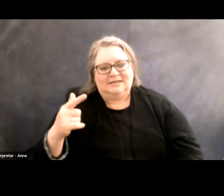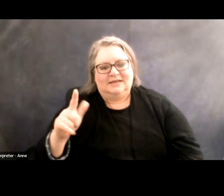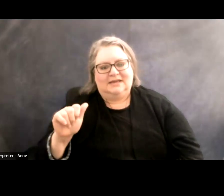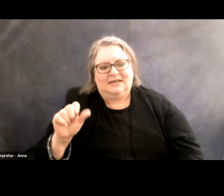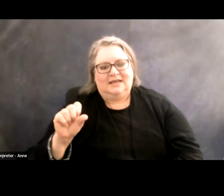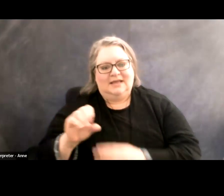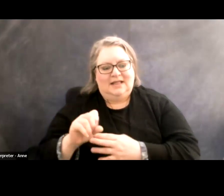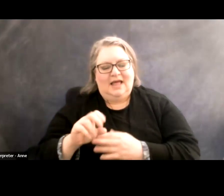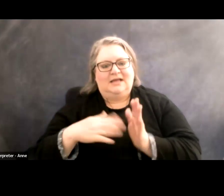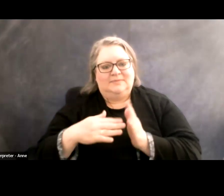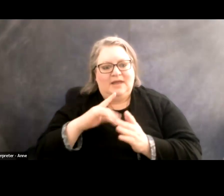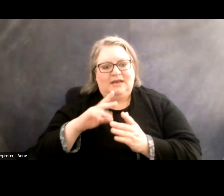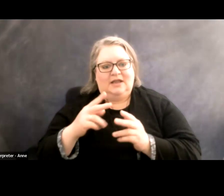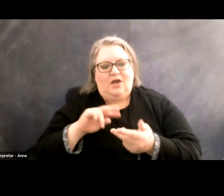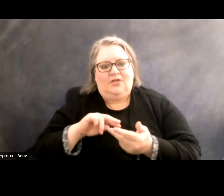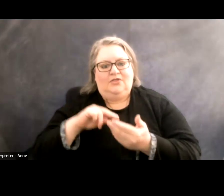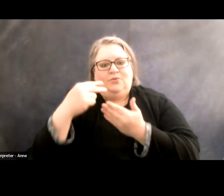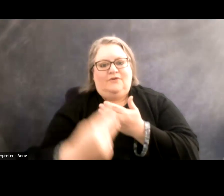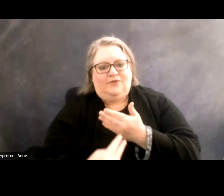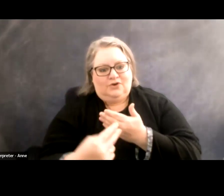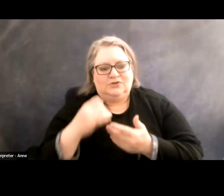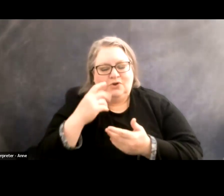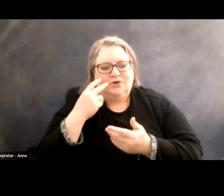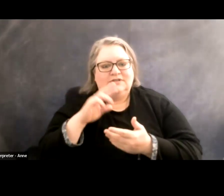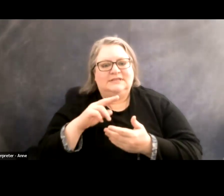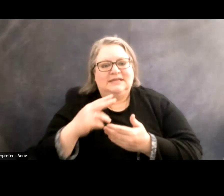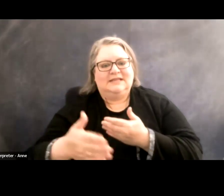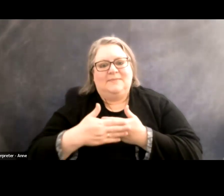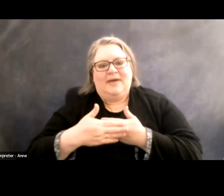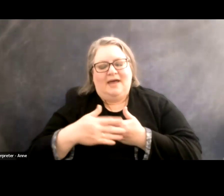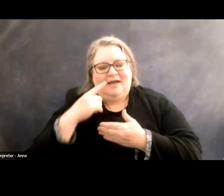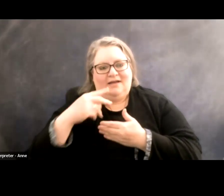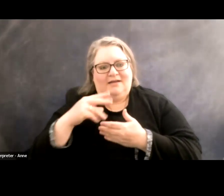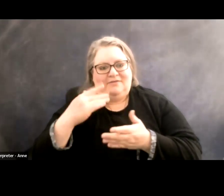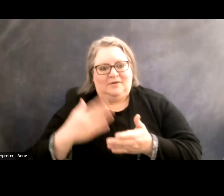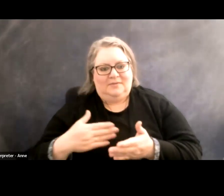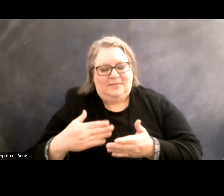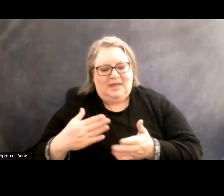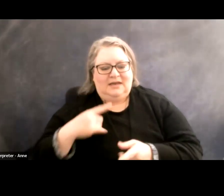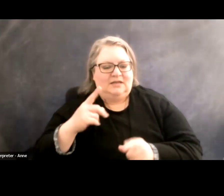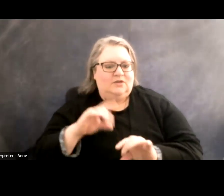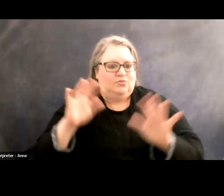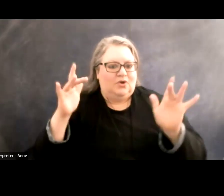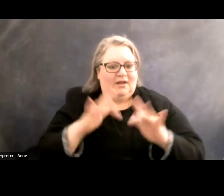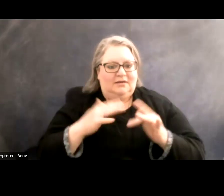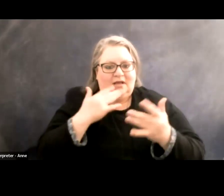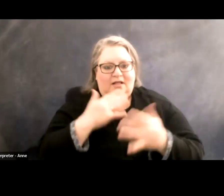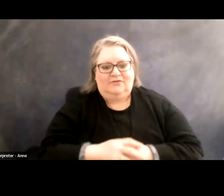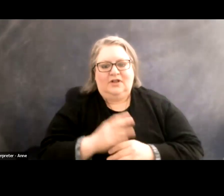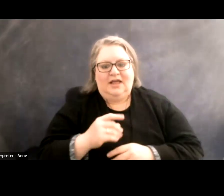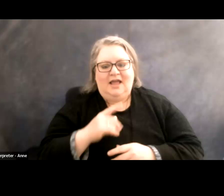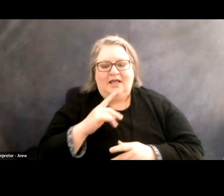on the reverse side. So you're actually seeing the backside of a painting. These pieces are pretty bright and colorful, and